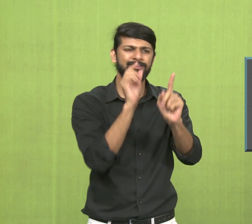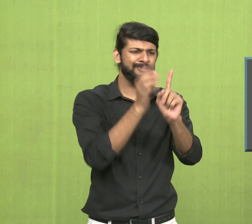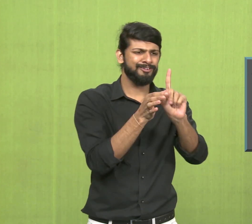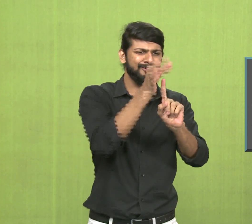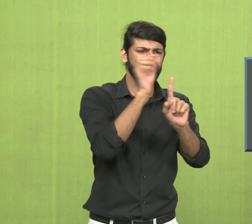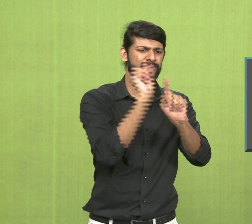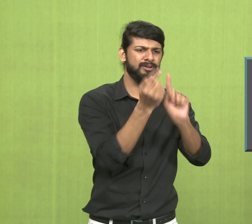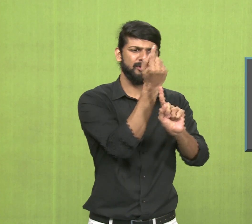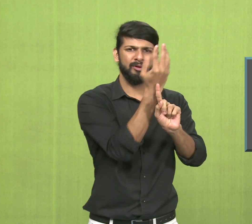wax,